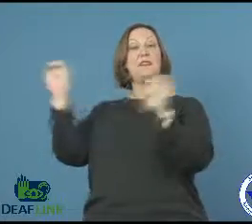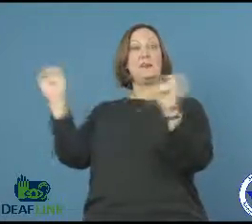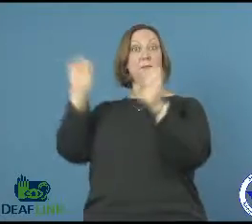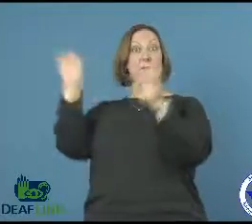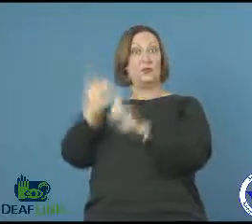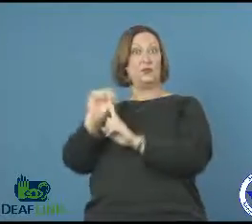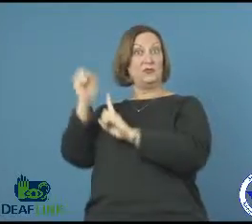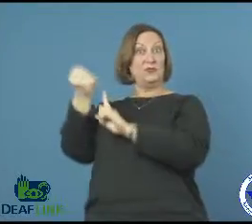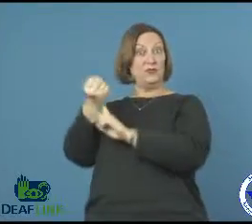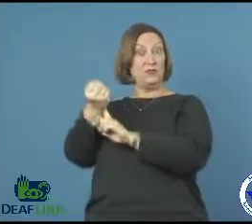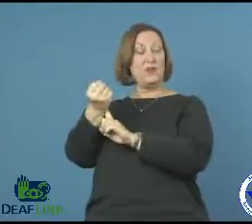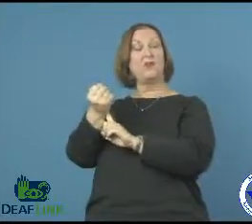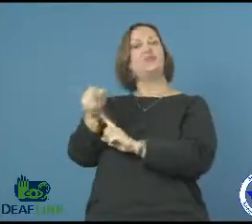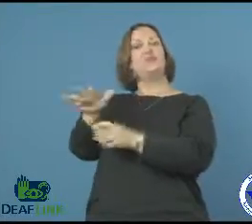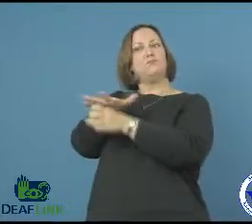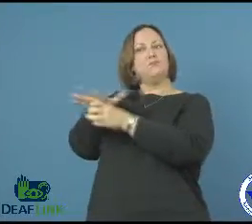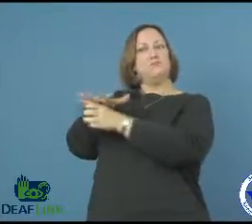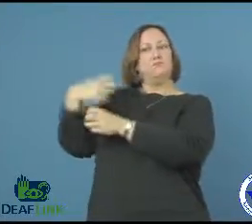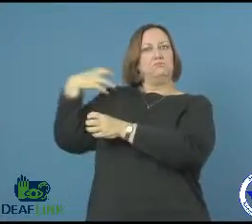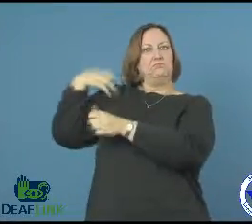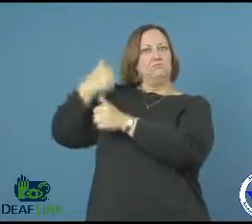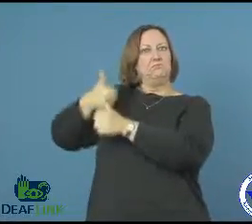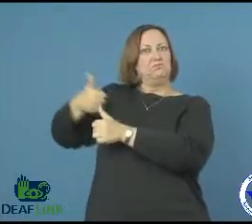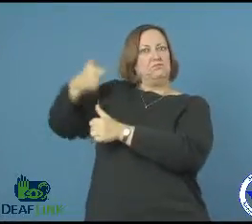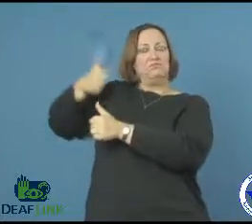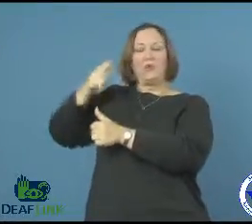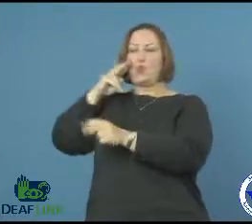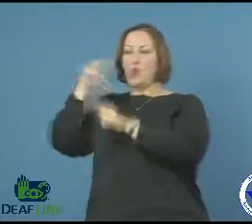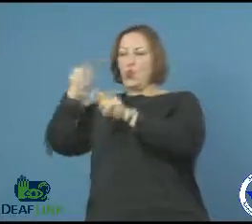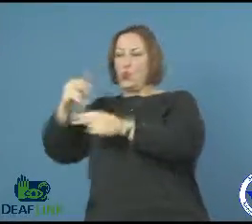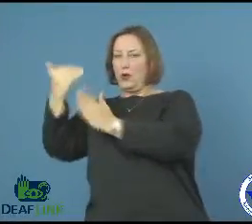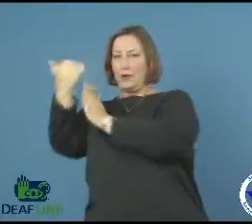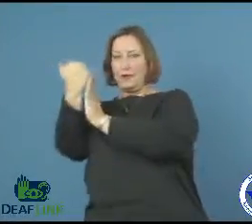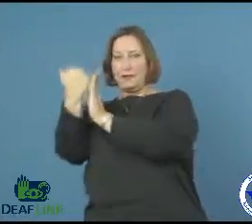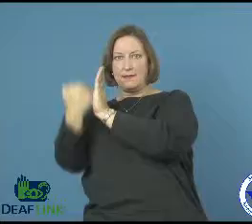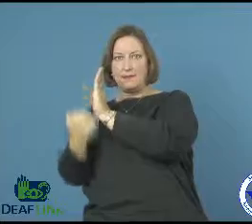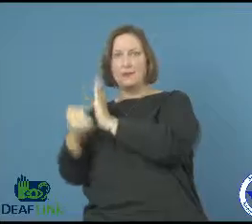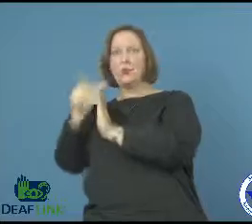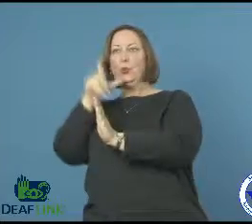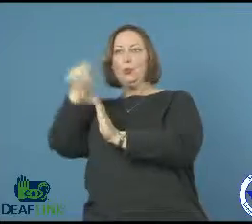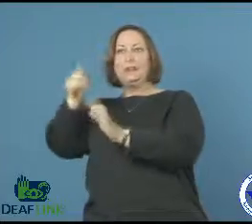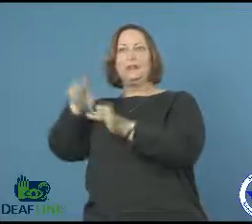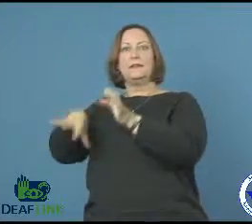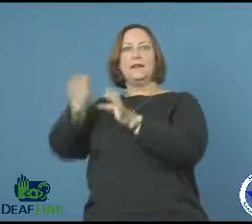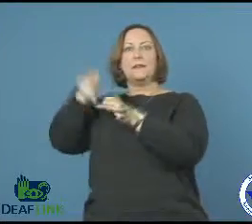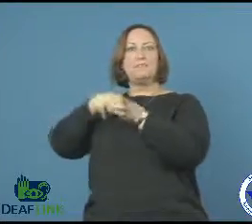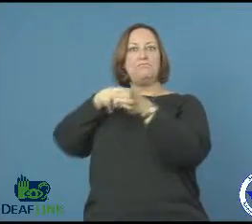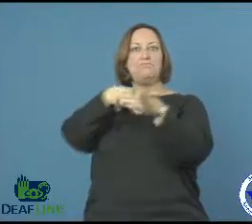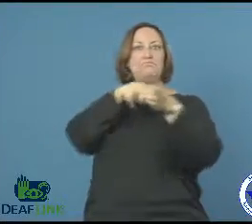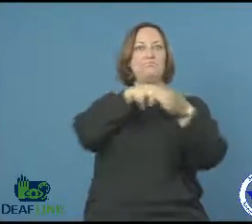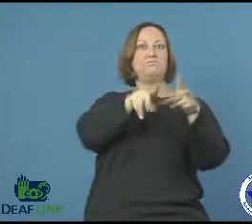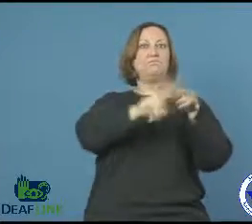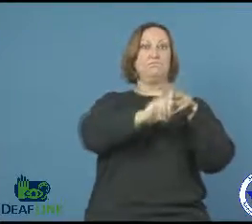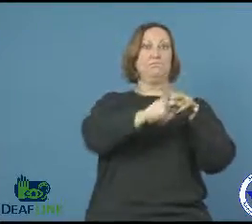Local officials will use the registry information to make sure you get transportation.